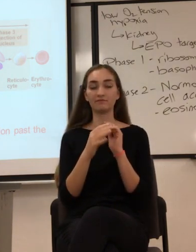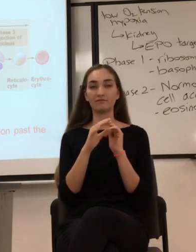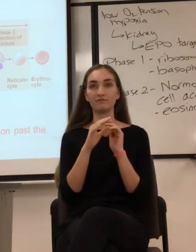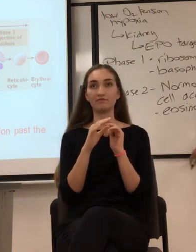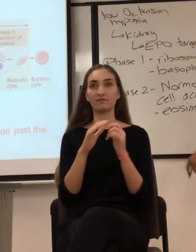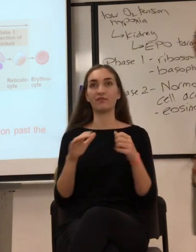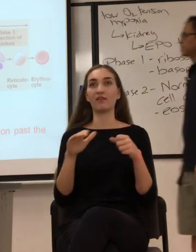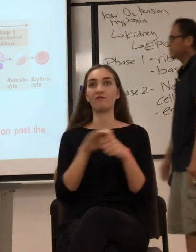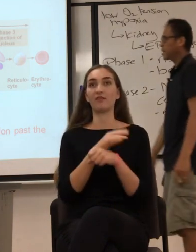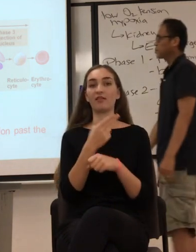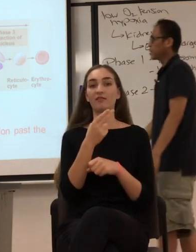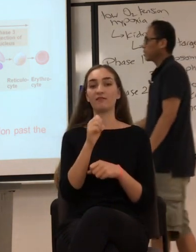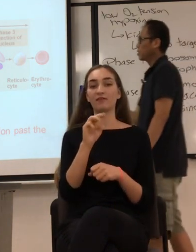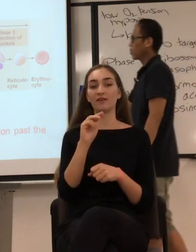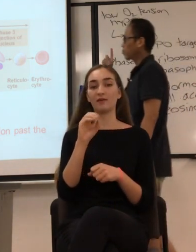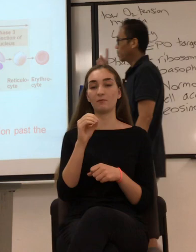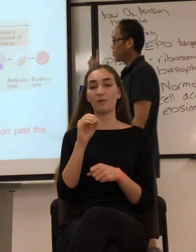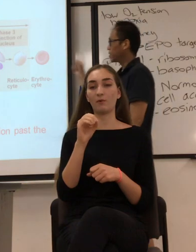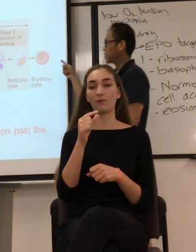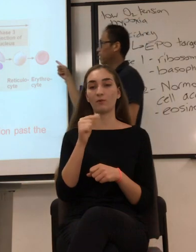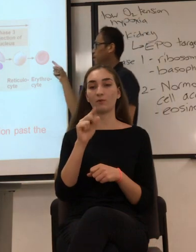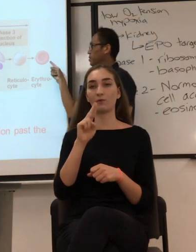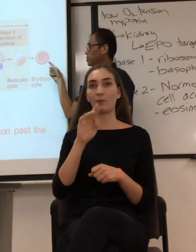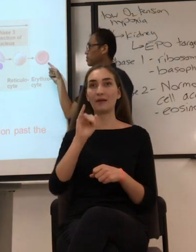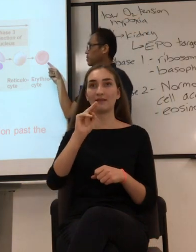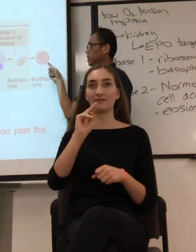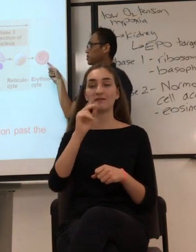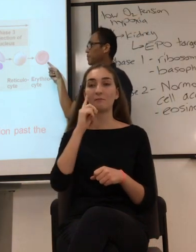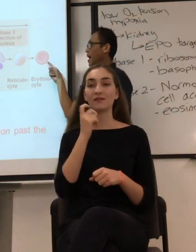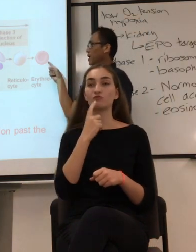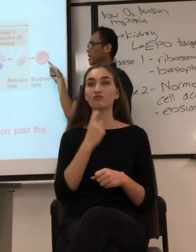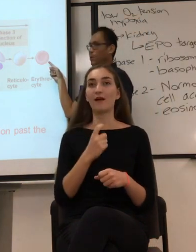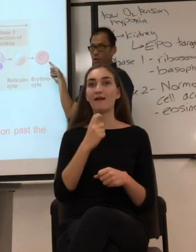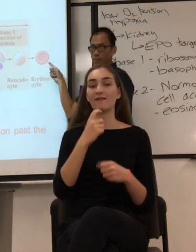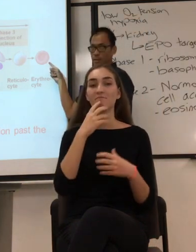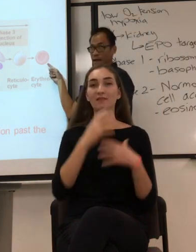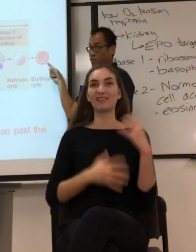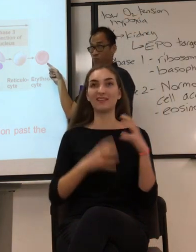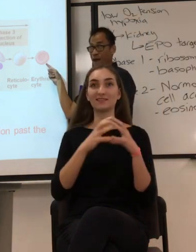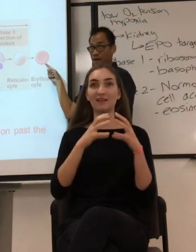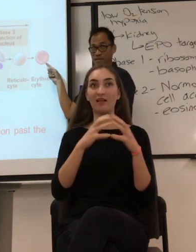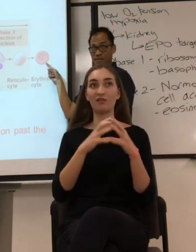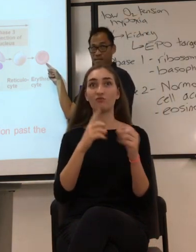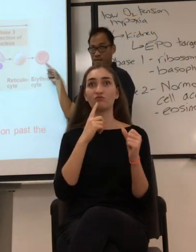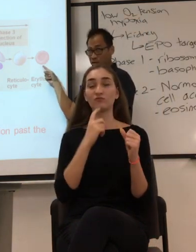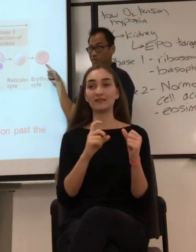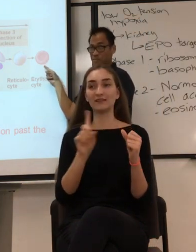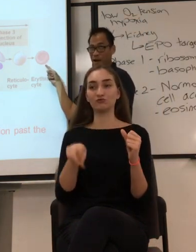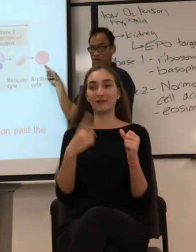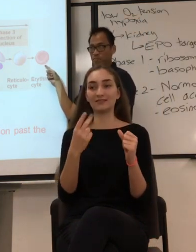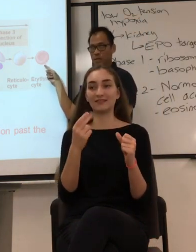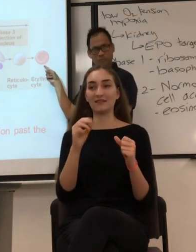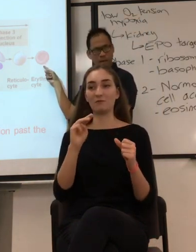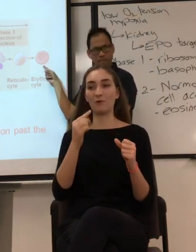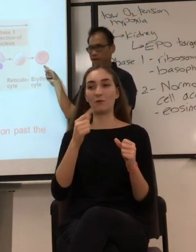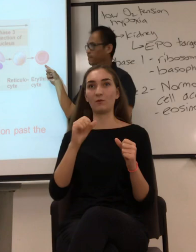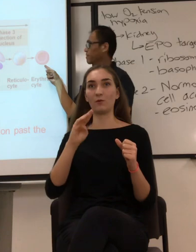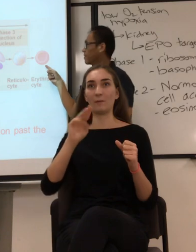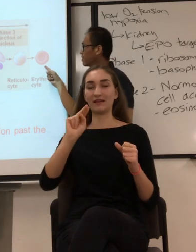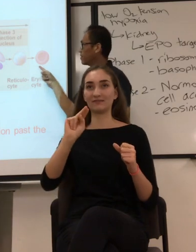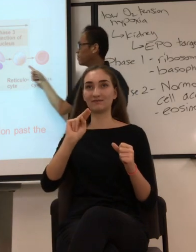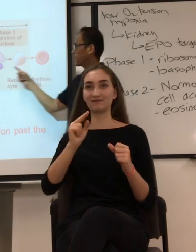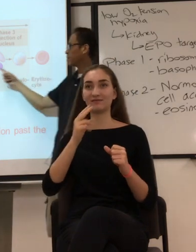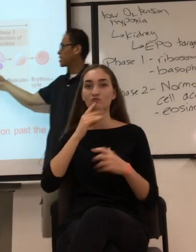filled with hemoglobin. Because essentially, what a red blood cell is just a bag of hemoglobin. That's red, literally red. Your blood is red,